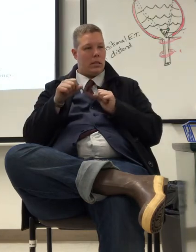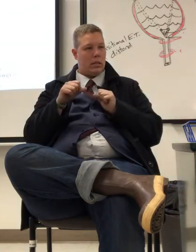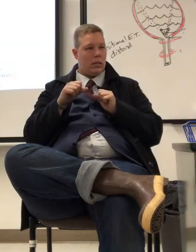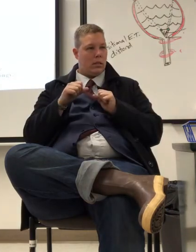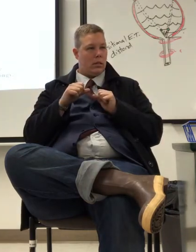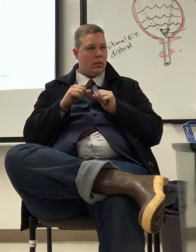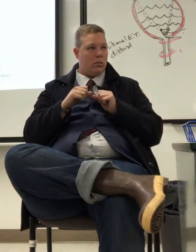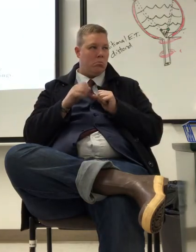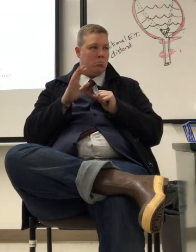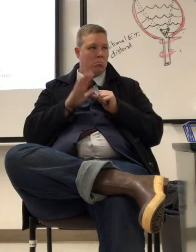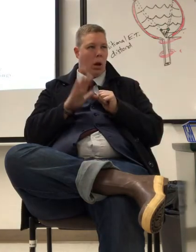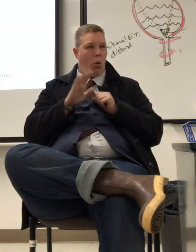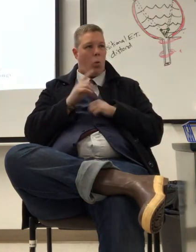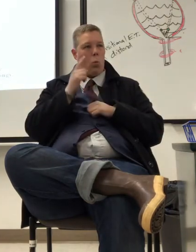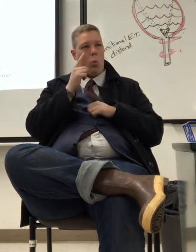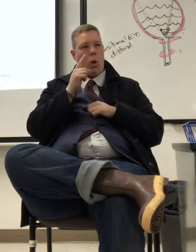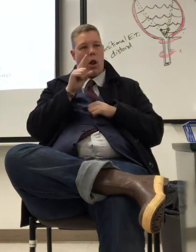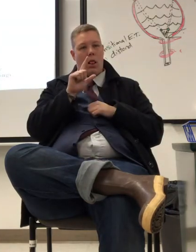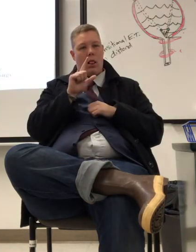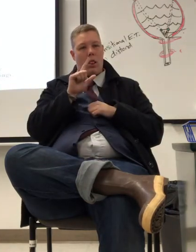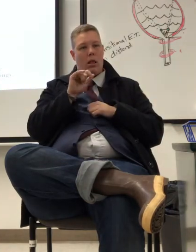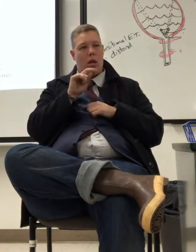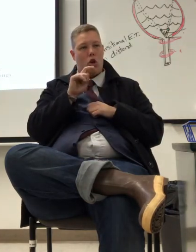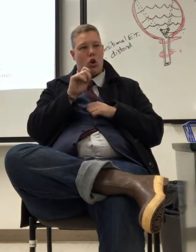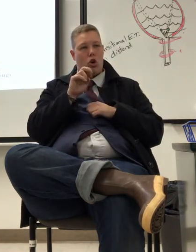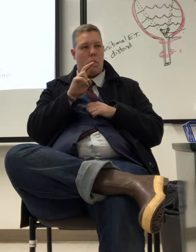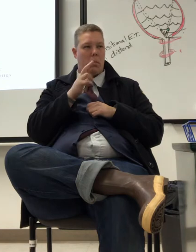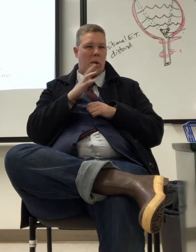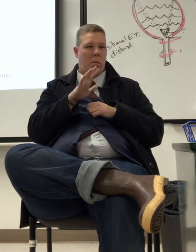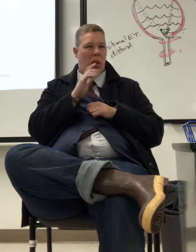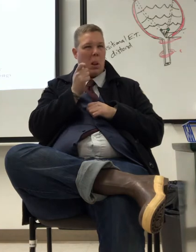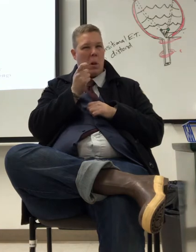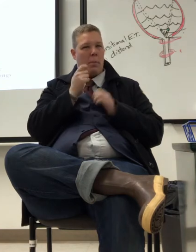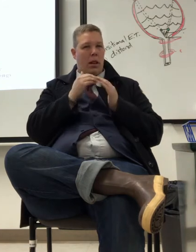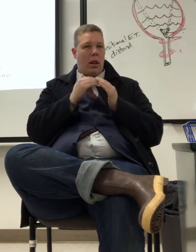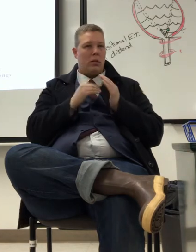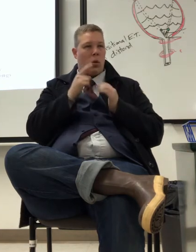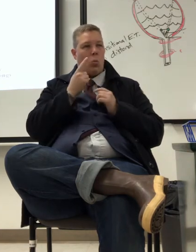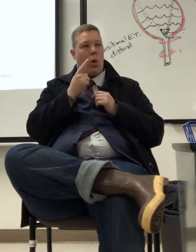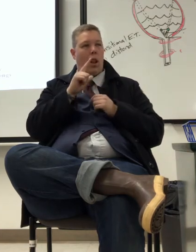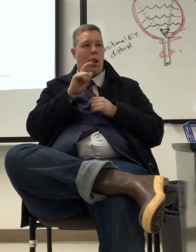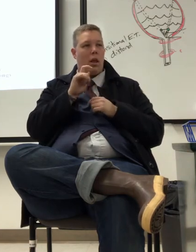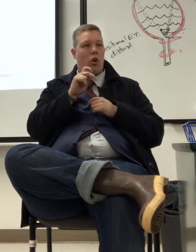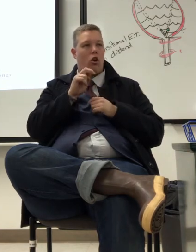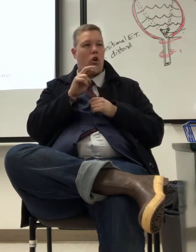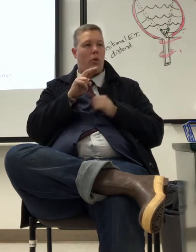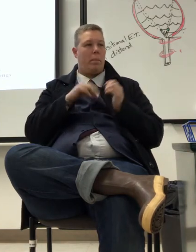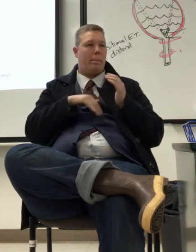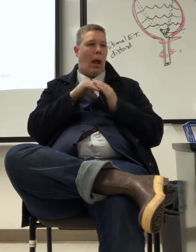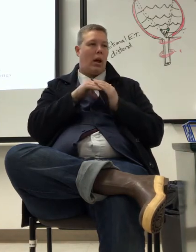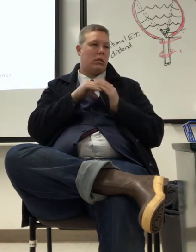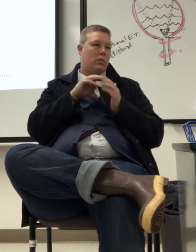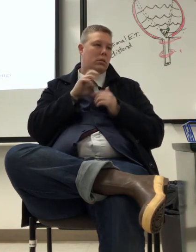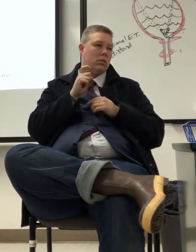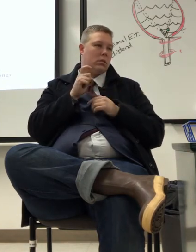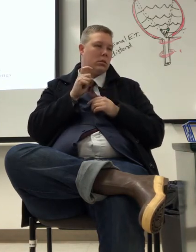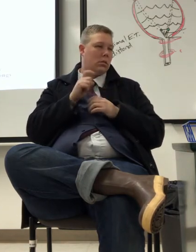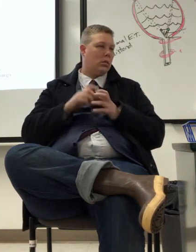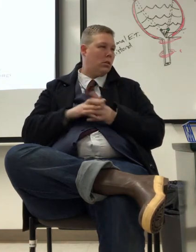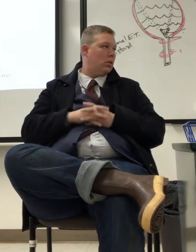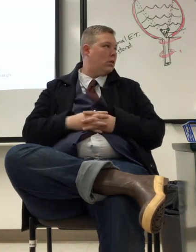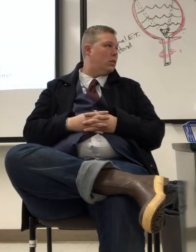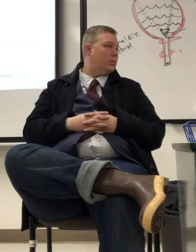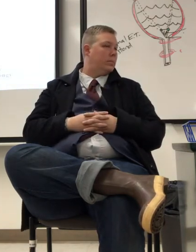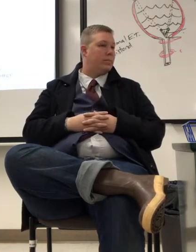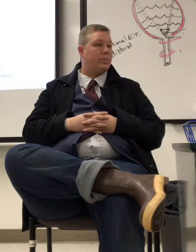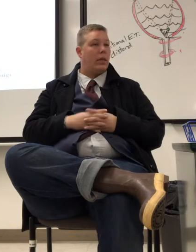is about a liter. Maybe a little more, a little less, something like that, okay? And, I do want to teach you about